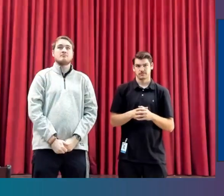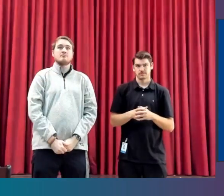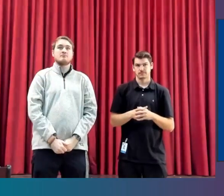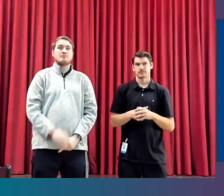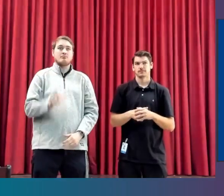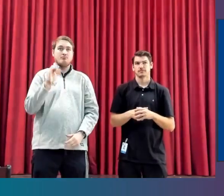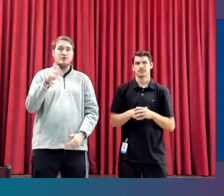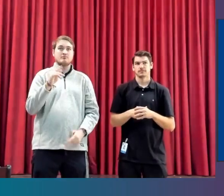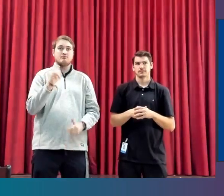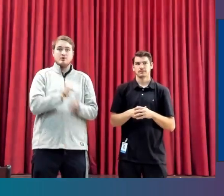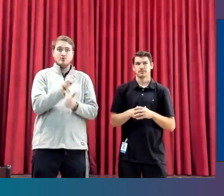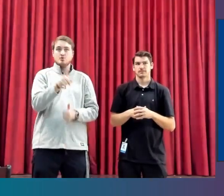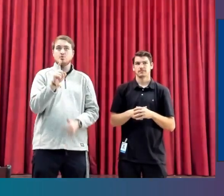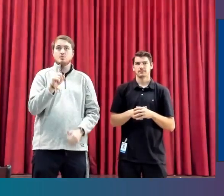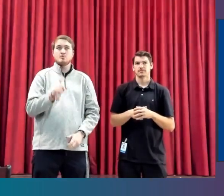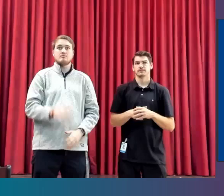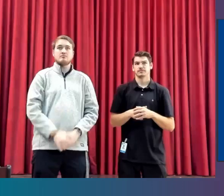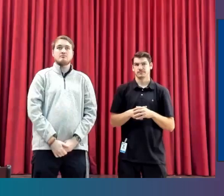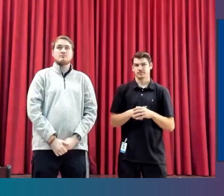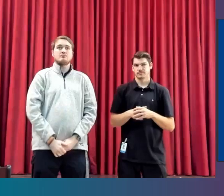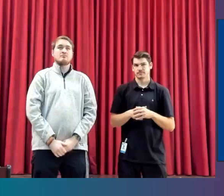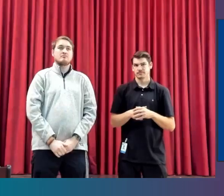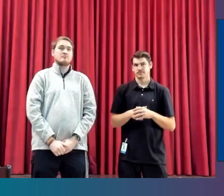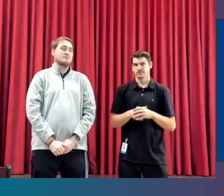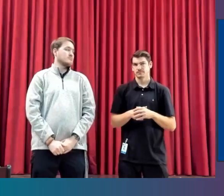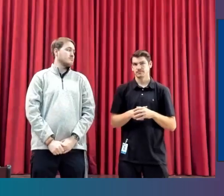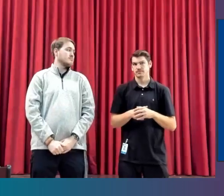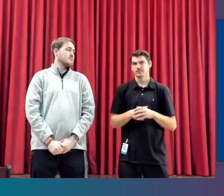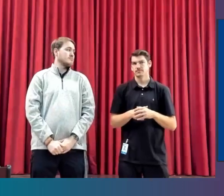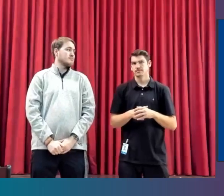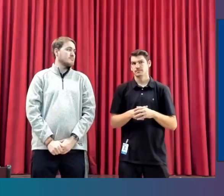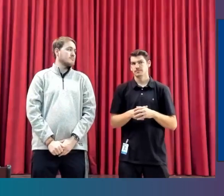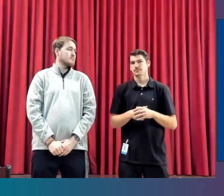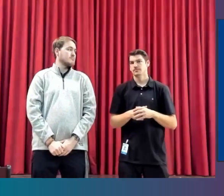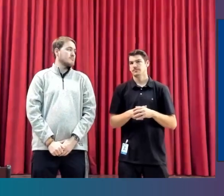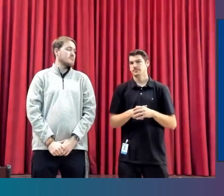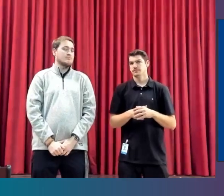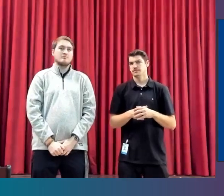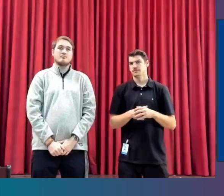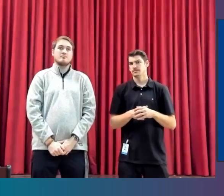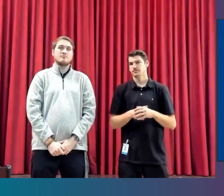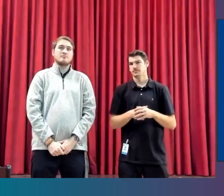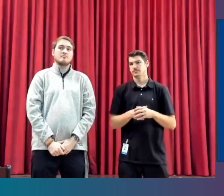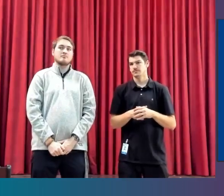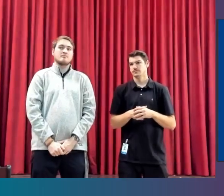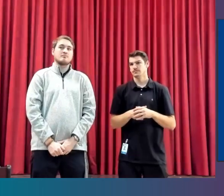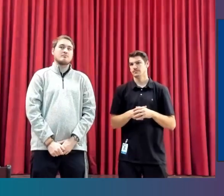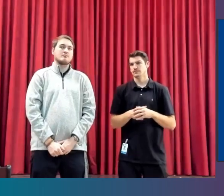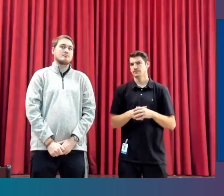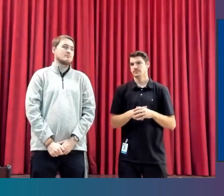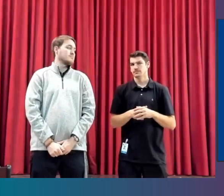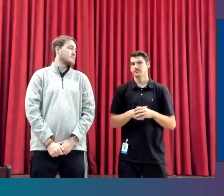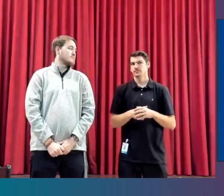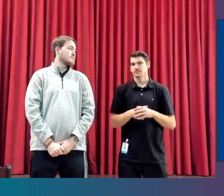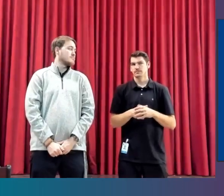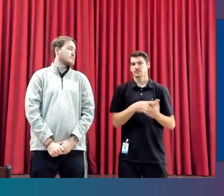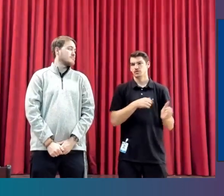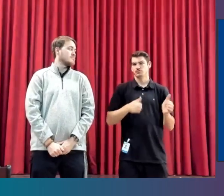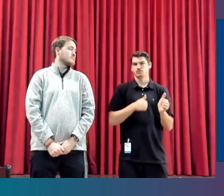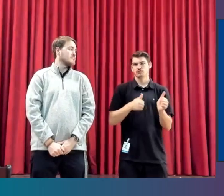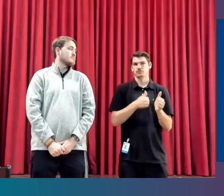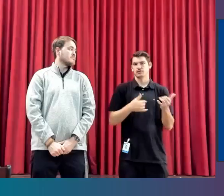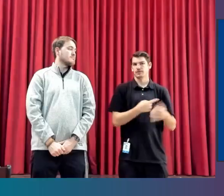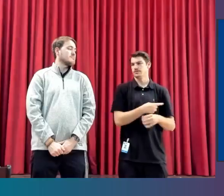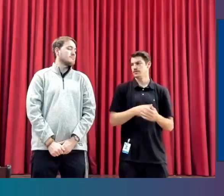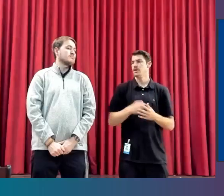building included. So would that be something that would be okay for us to work with the HRC to find